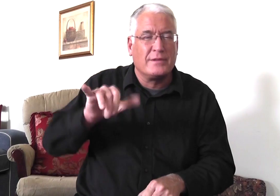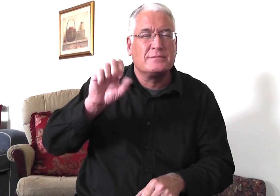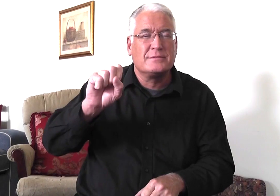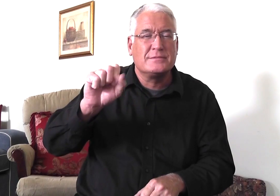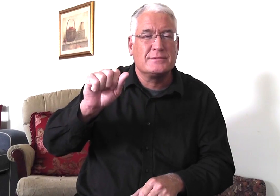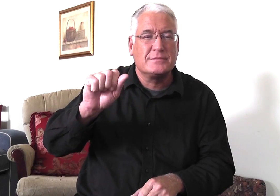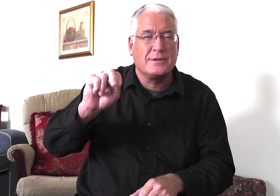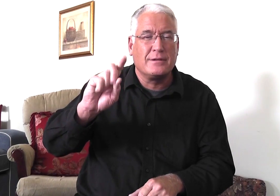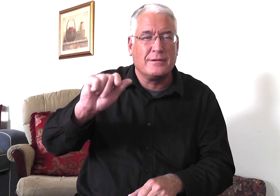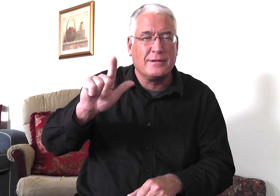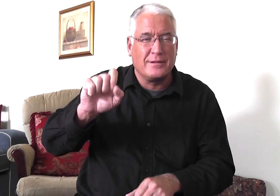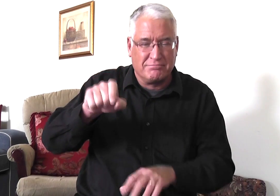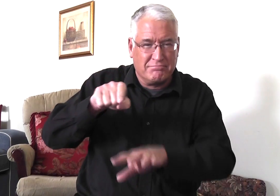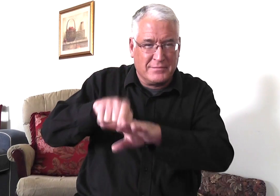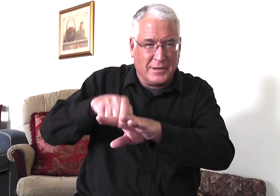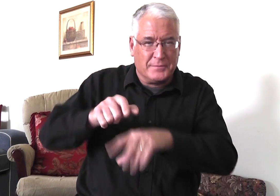sandals. No.